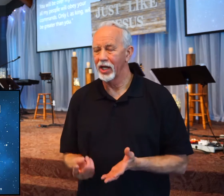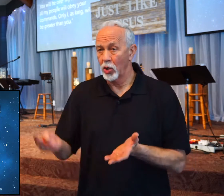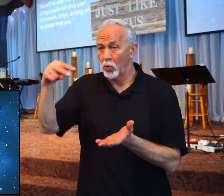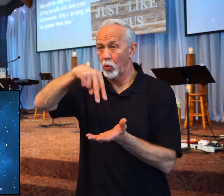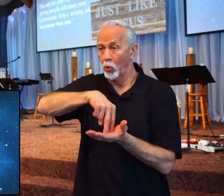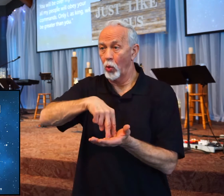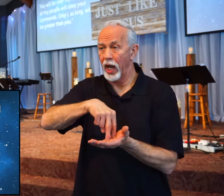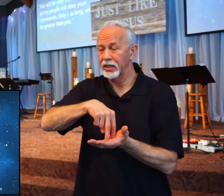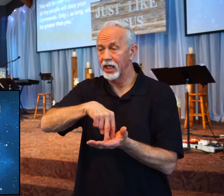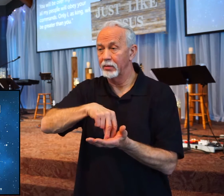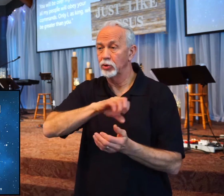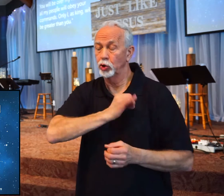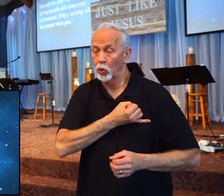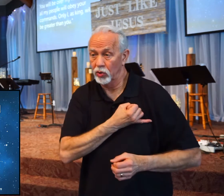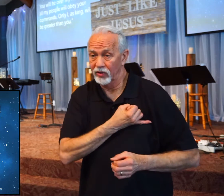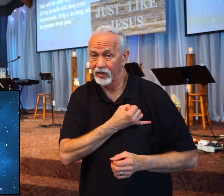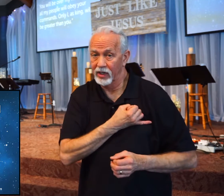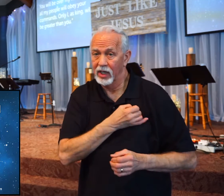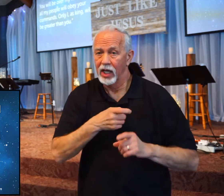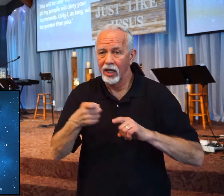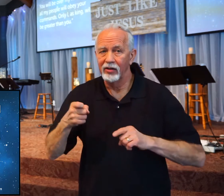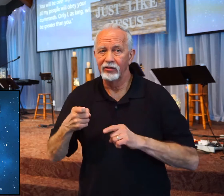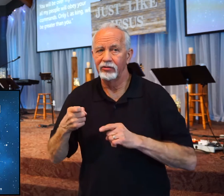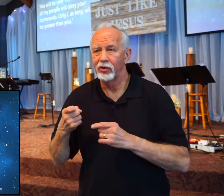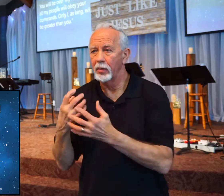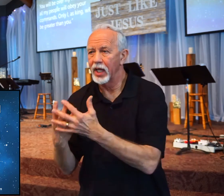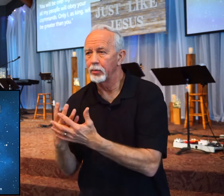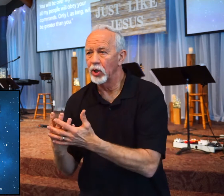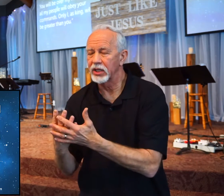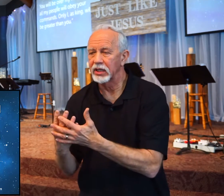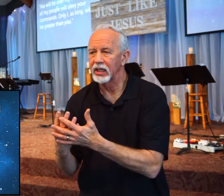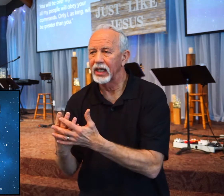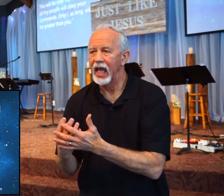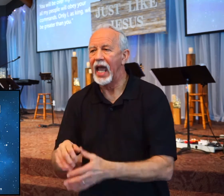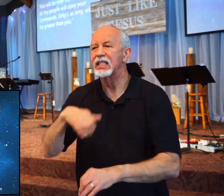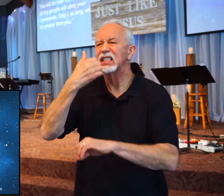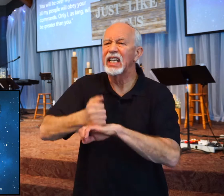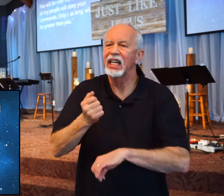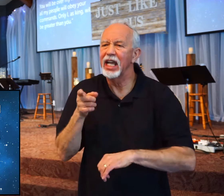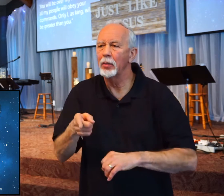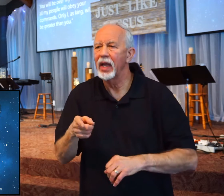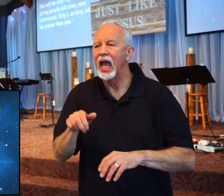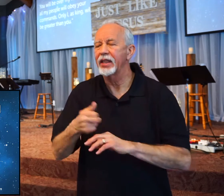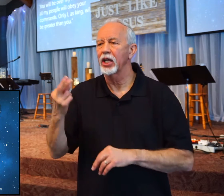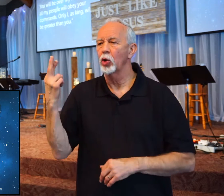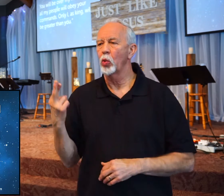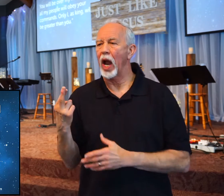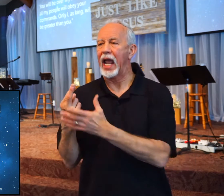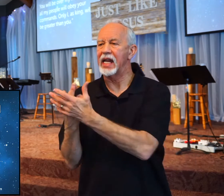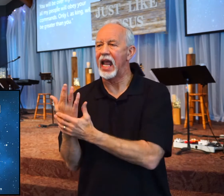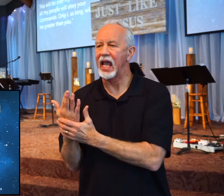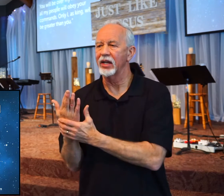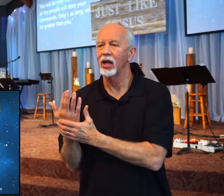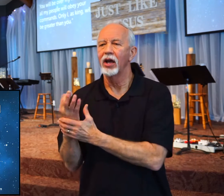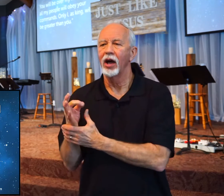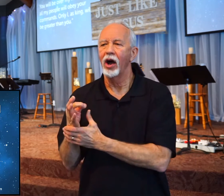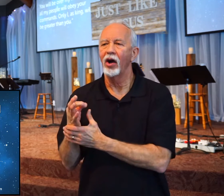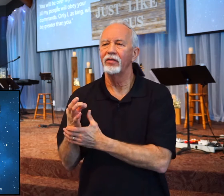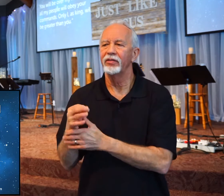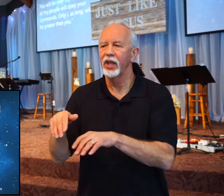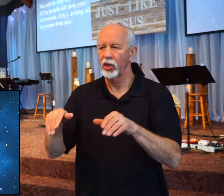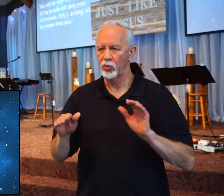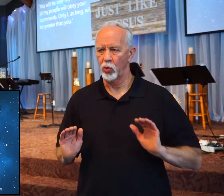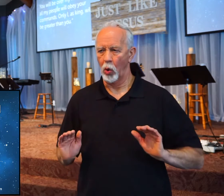raised up Joseph from the pit and set him at the right hand of the